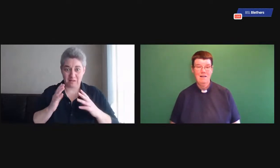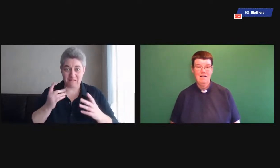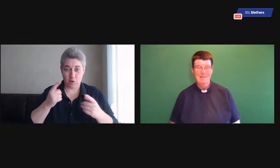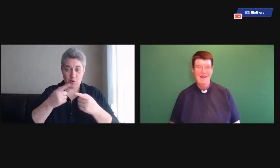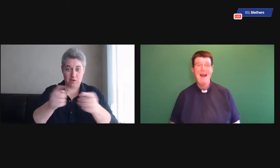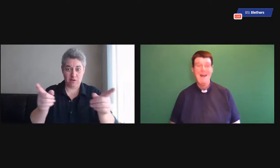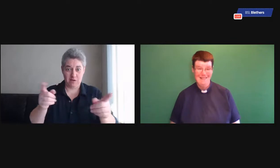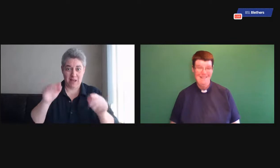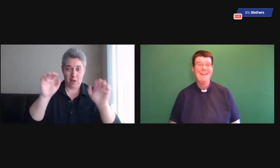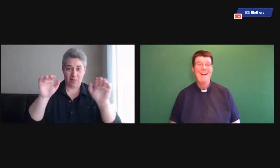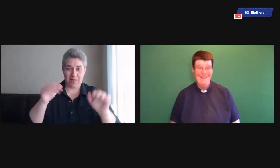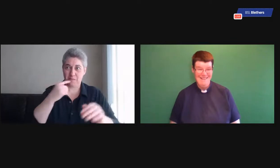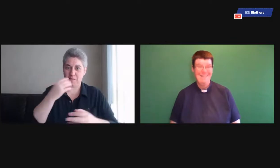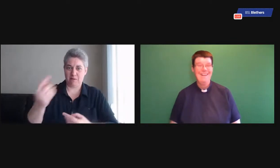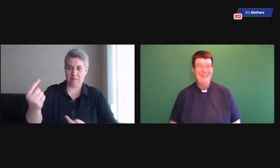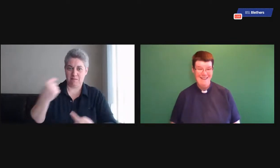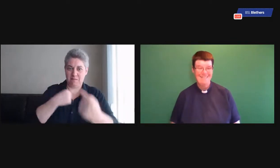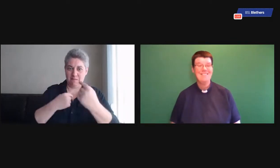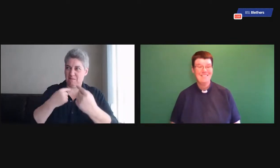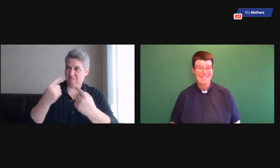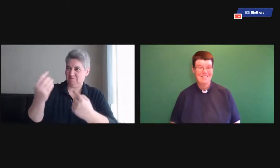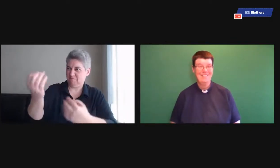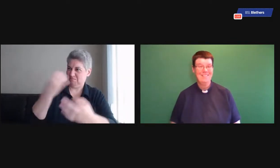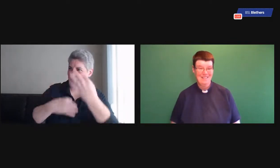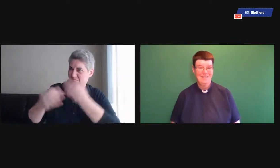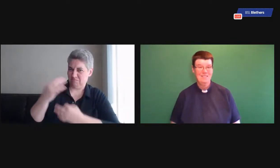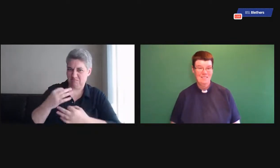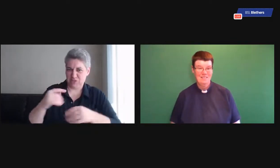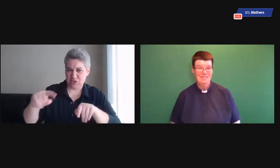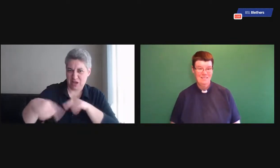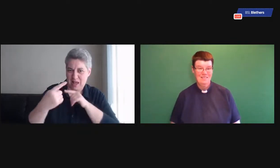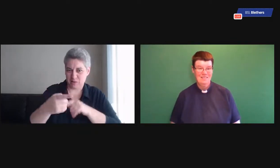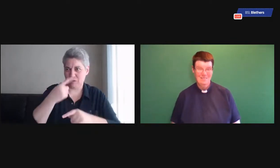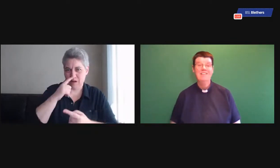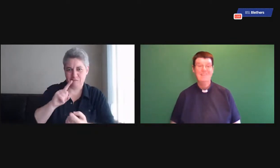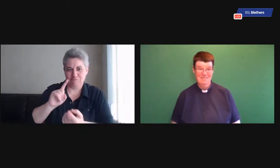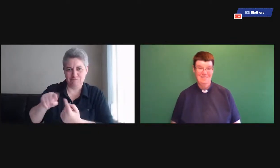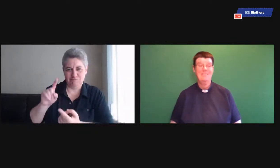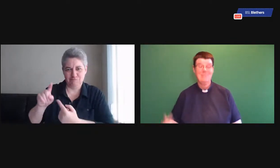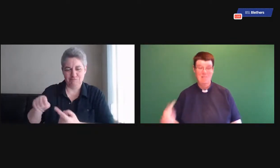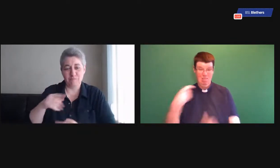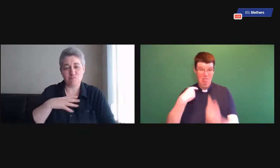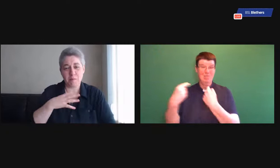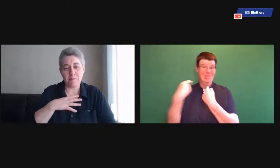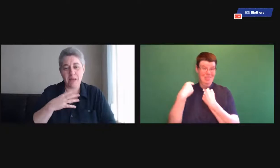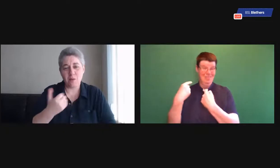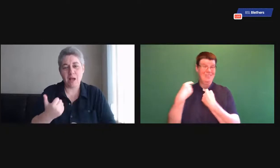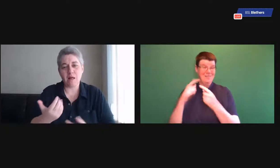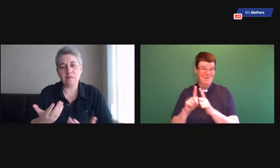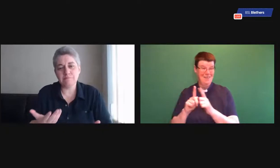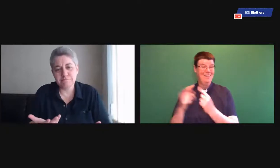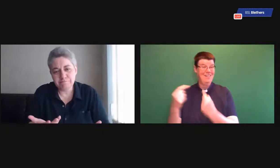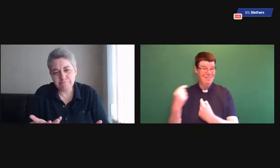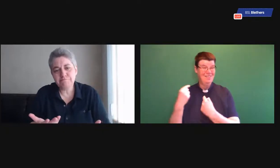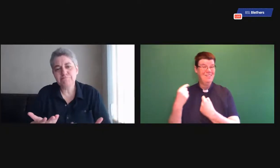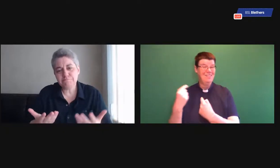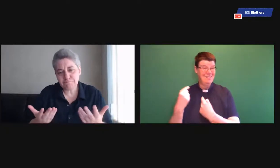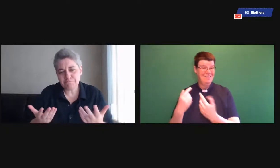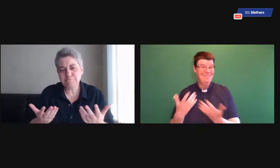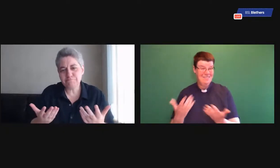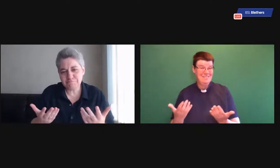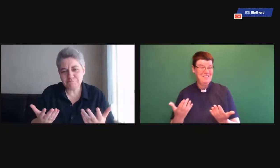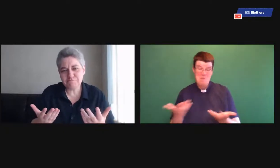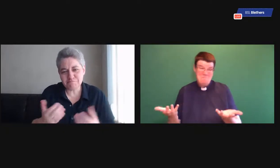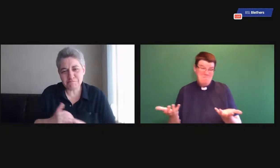you an opportunity to sort of broaden your horizon and take on other people's views, and they can challenge yourself, I suppose, as well.